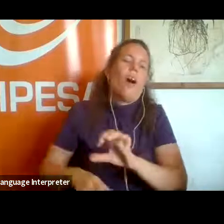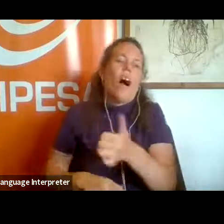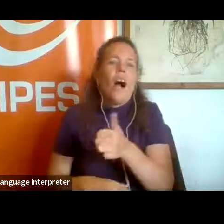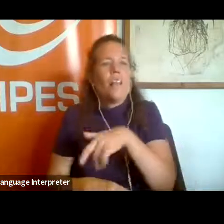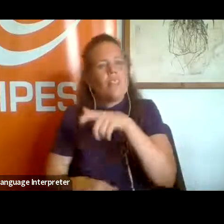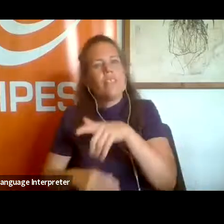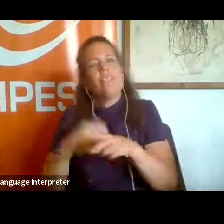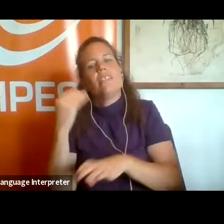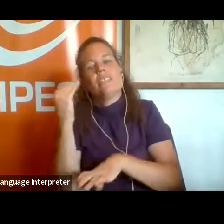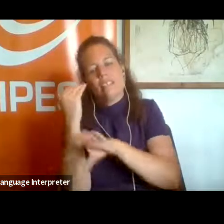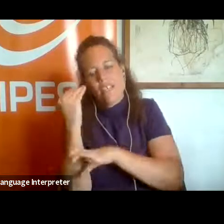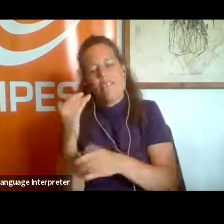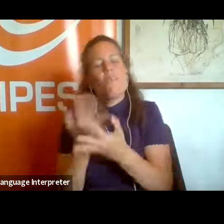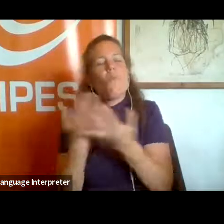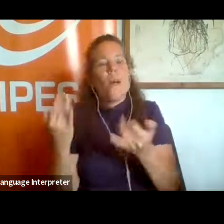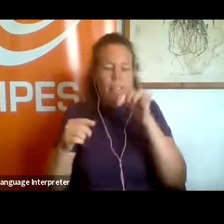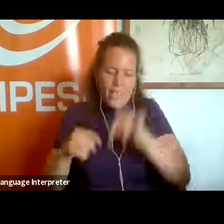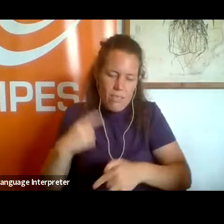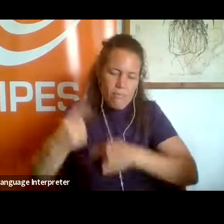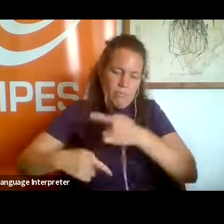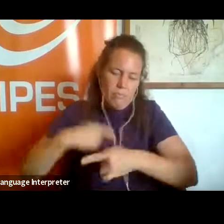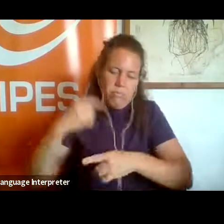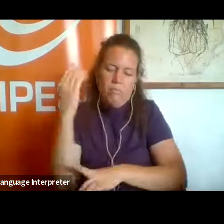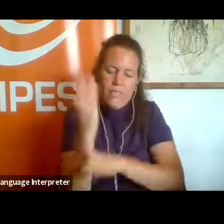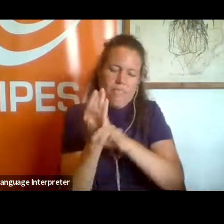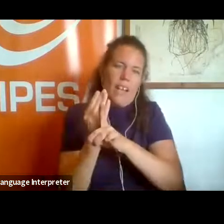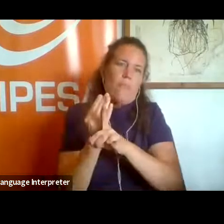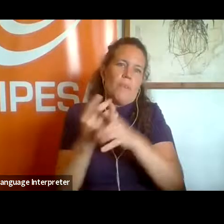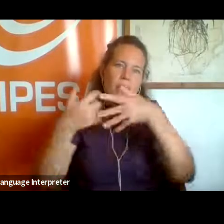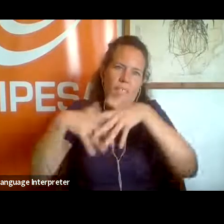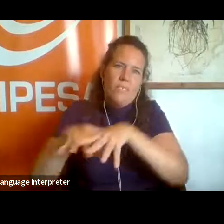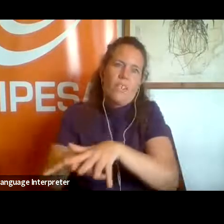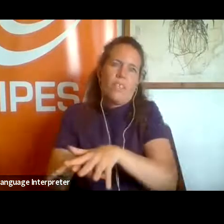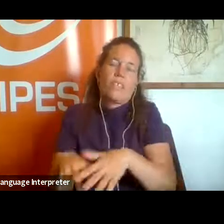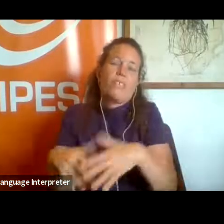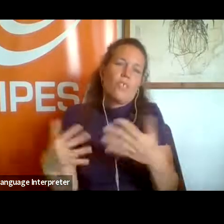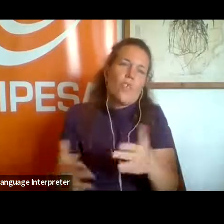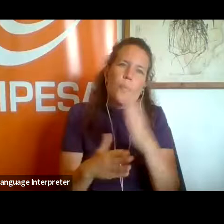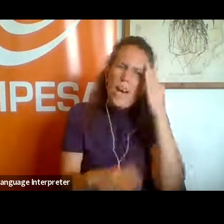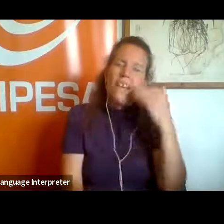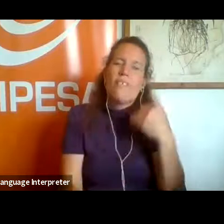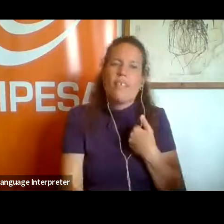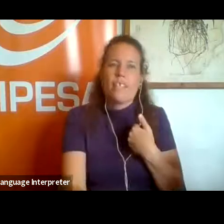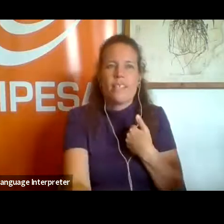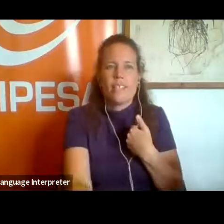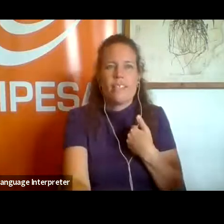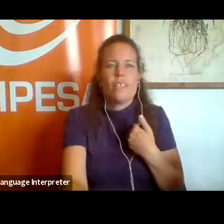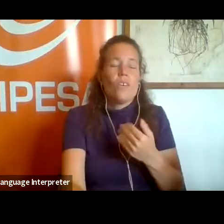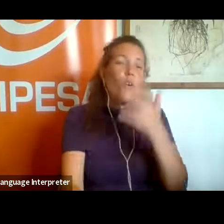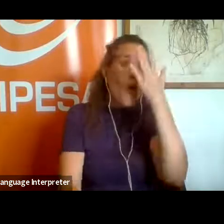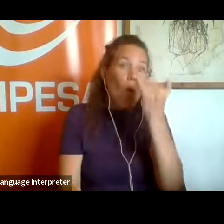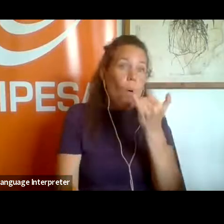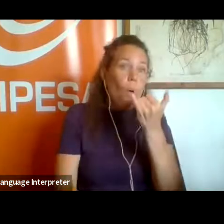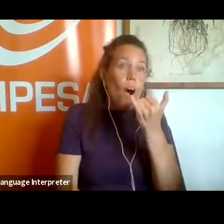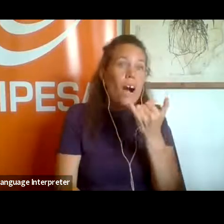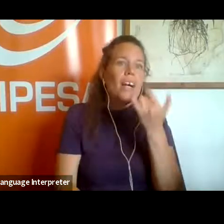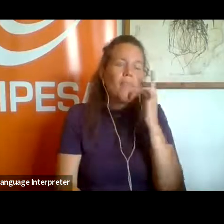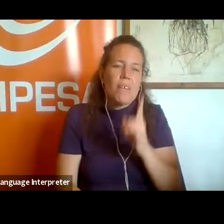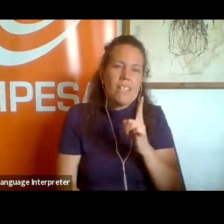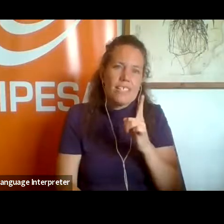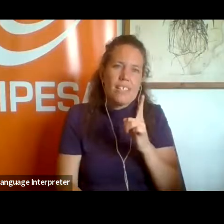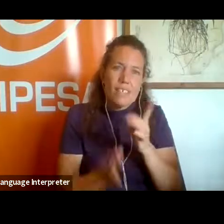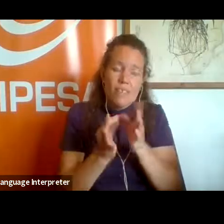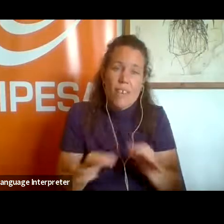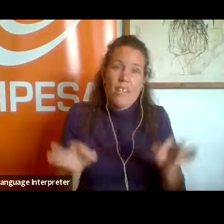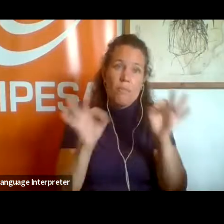and supporting their citizens grow. So I think why you should care about the issue is because